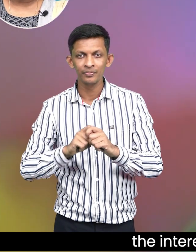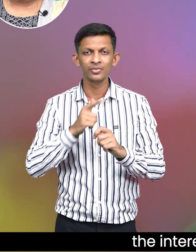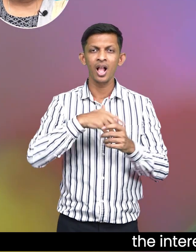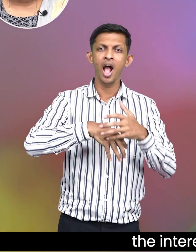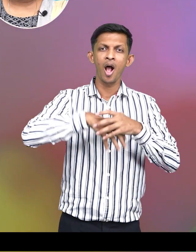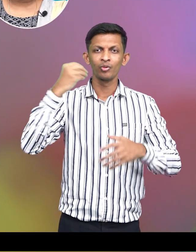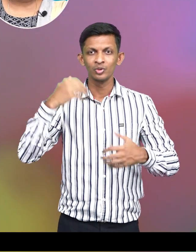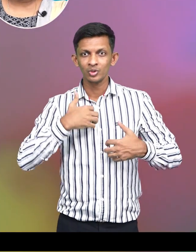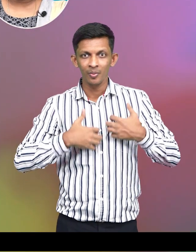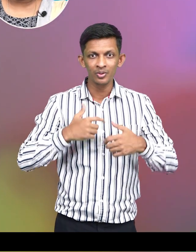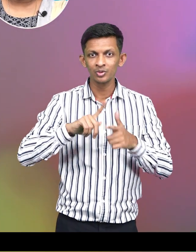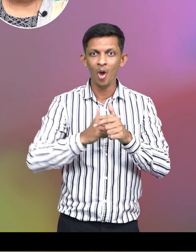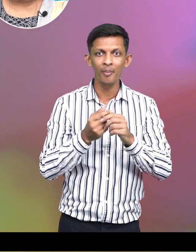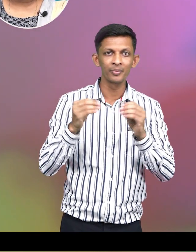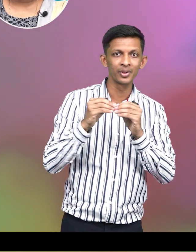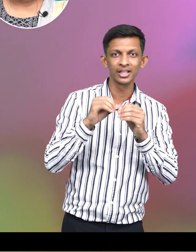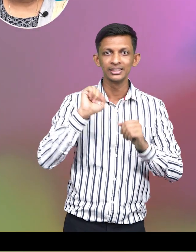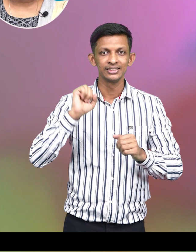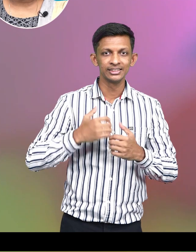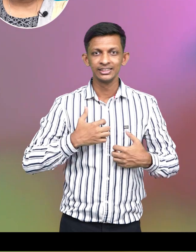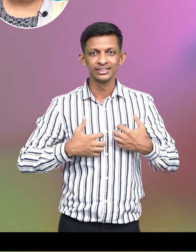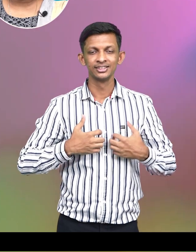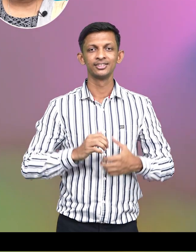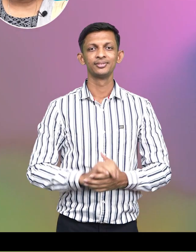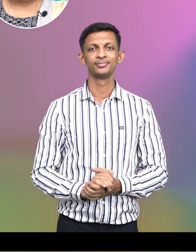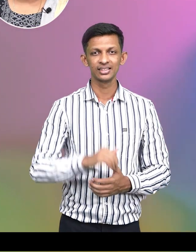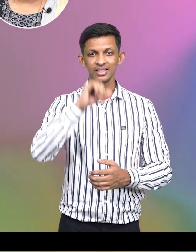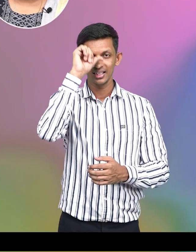emigrating for the employment.